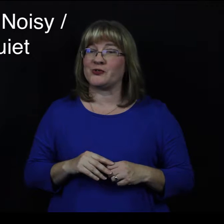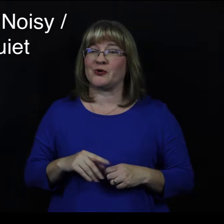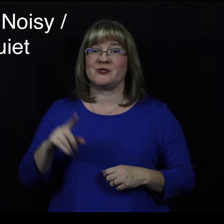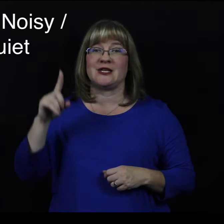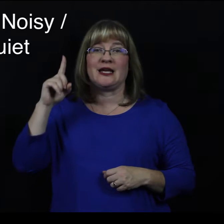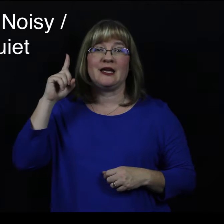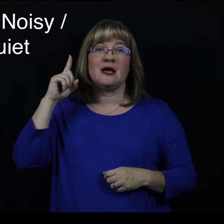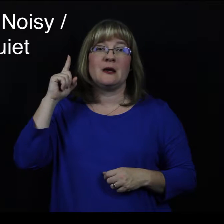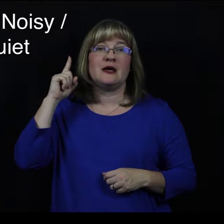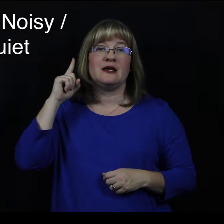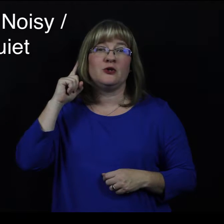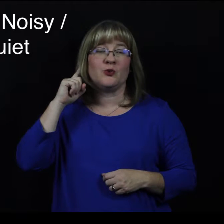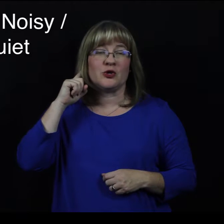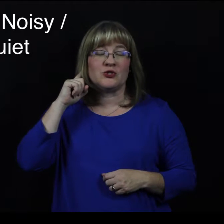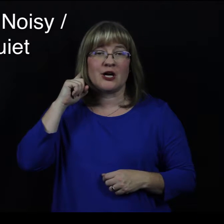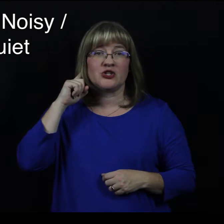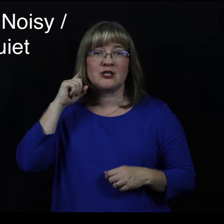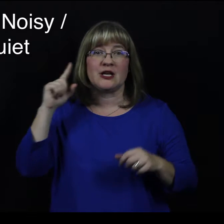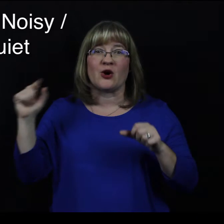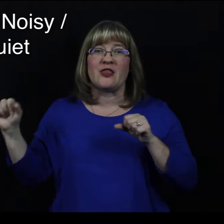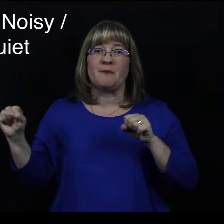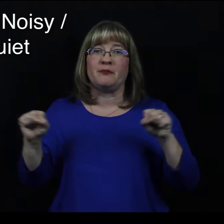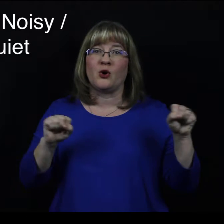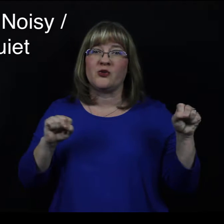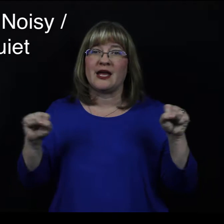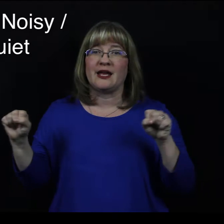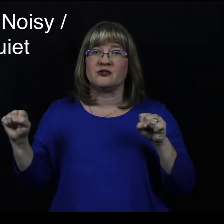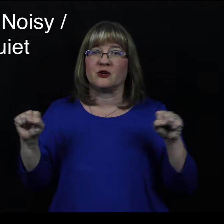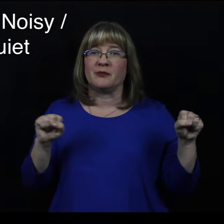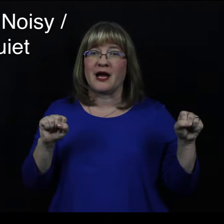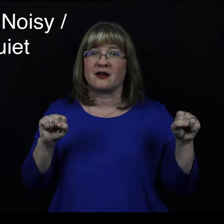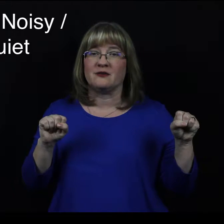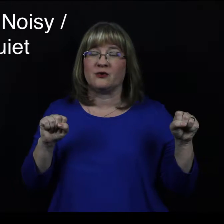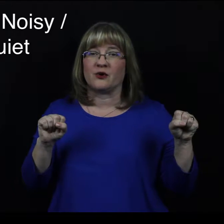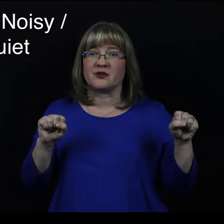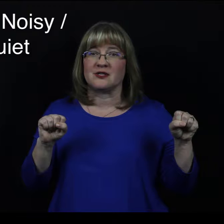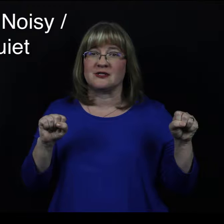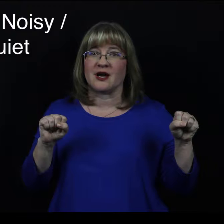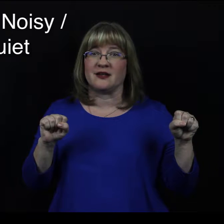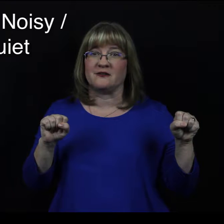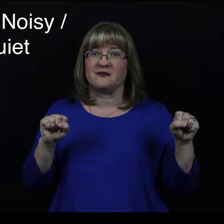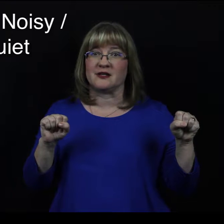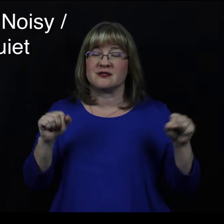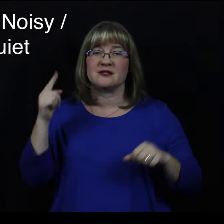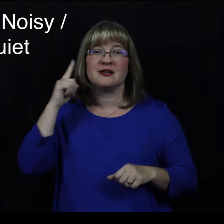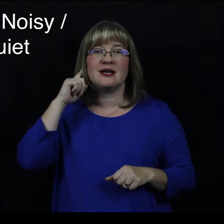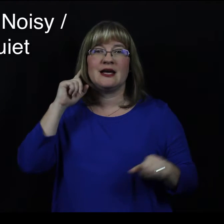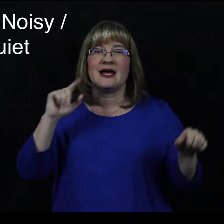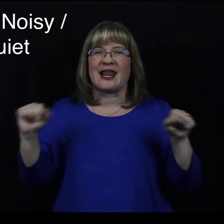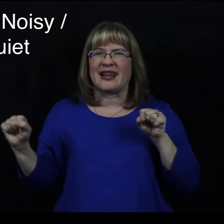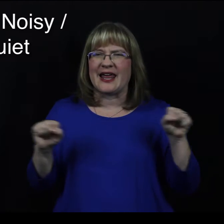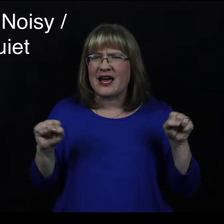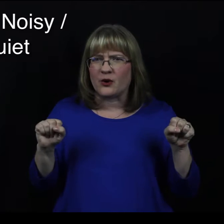also see where you touch the ear and then both hands go back and forth to the side in a fist.